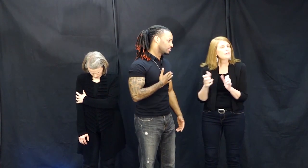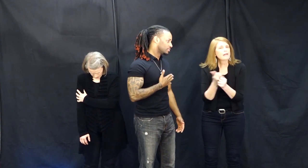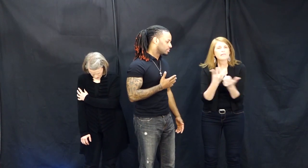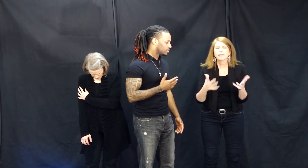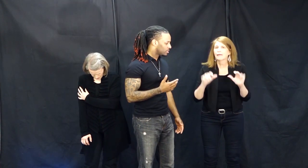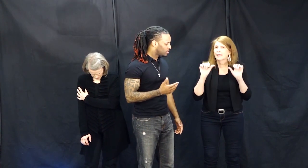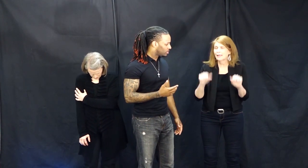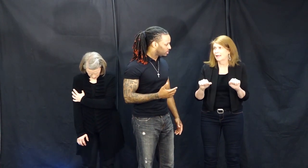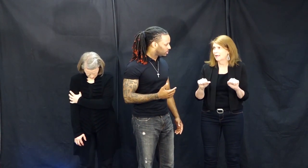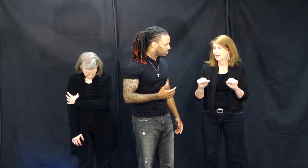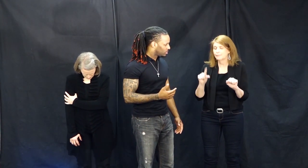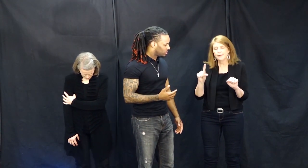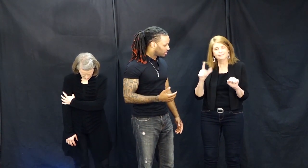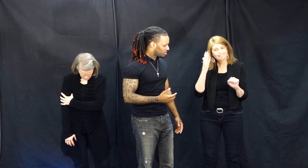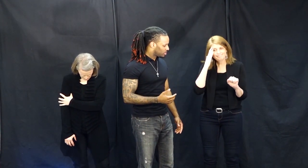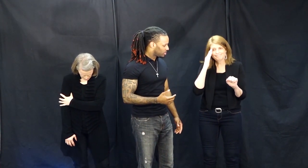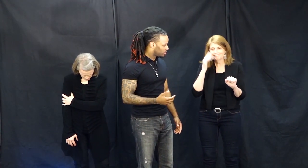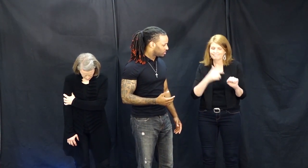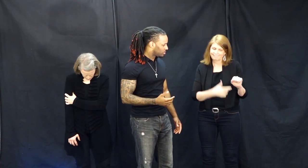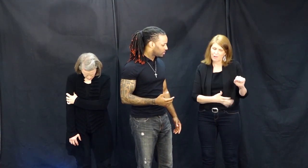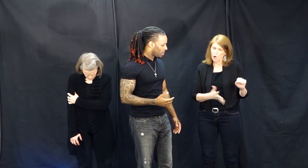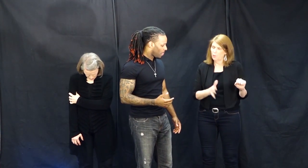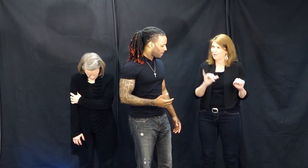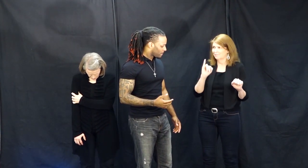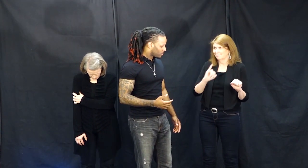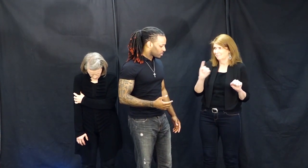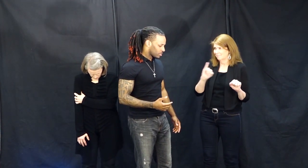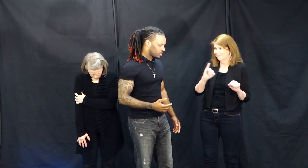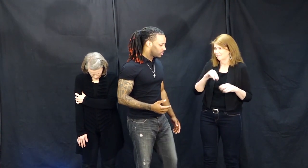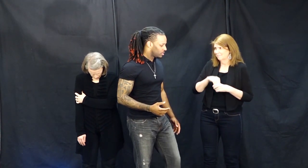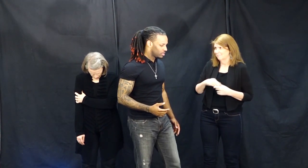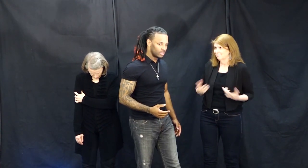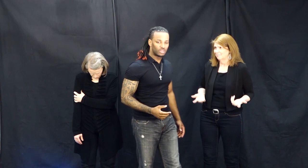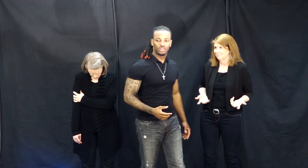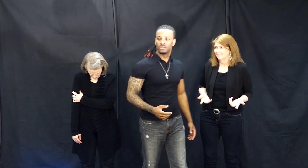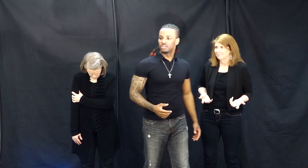can, but the wound was already infected when he arrived.